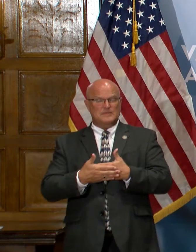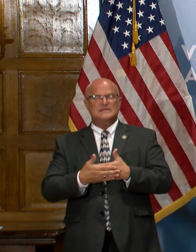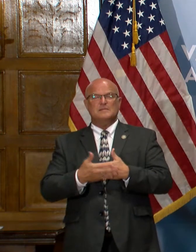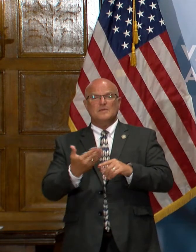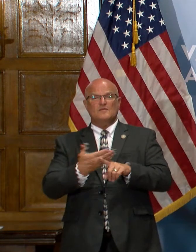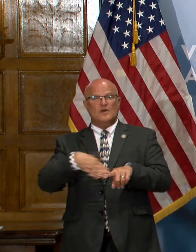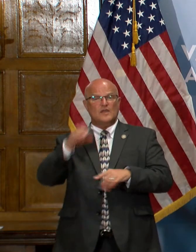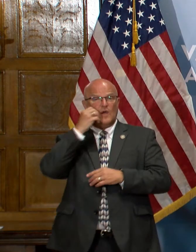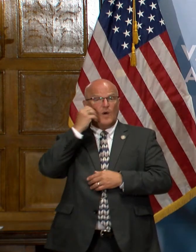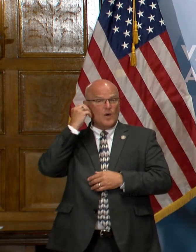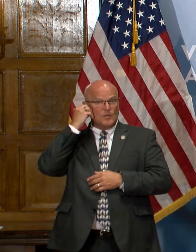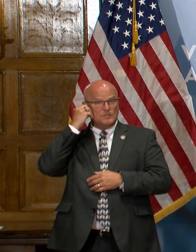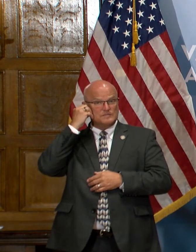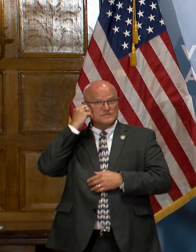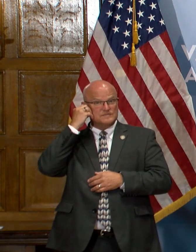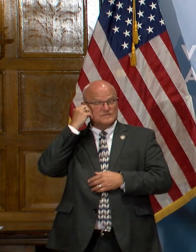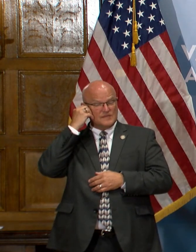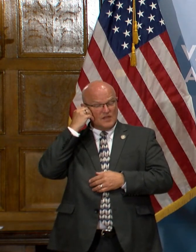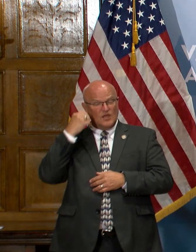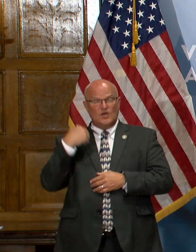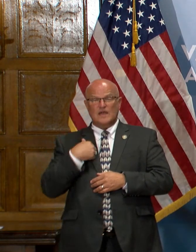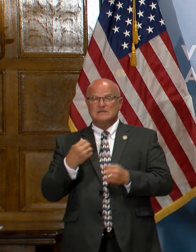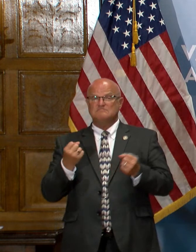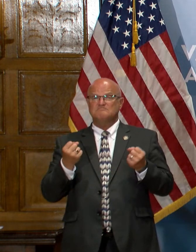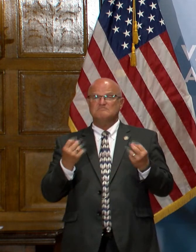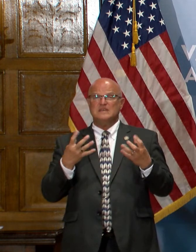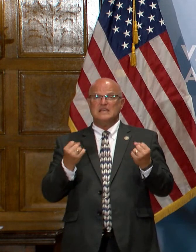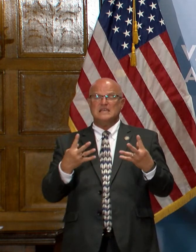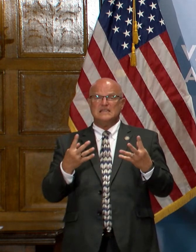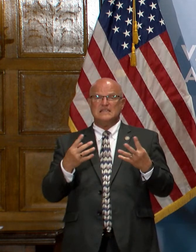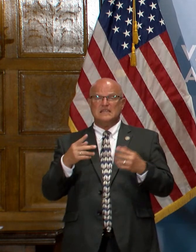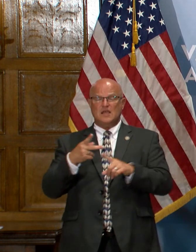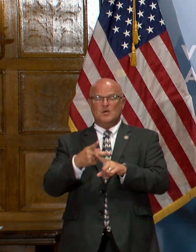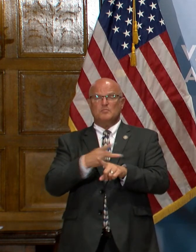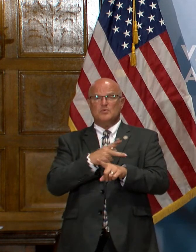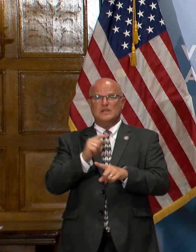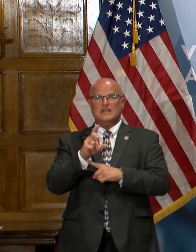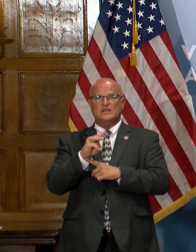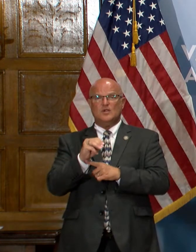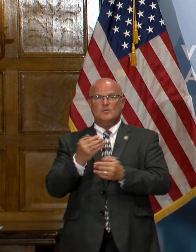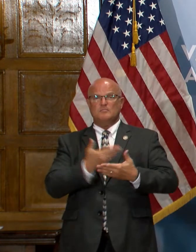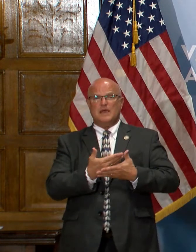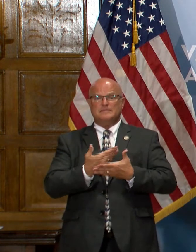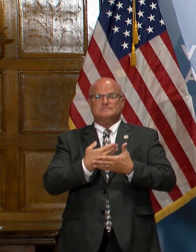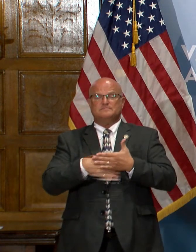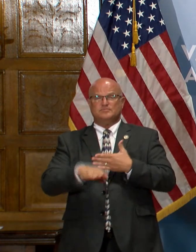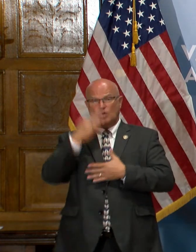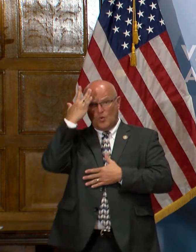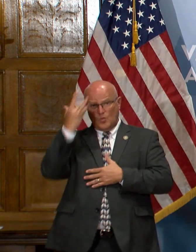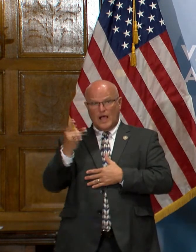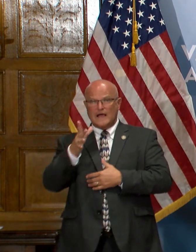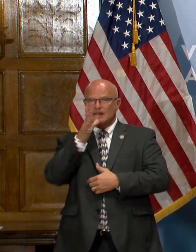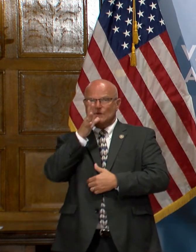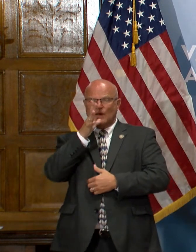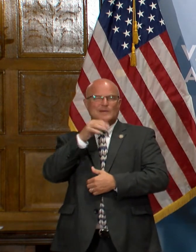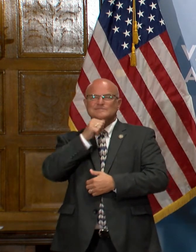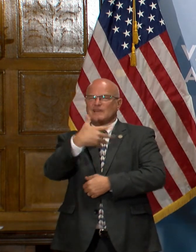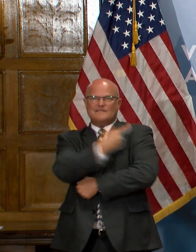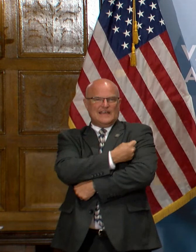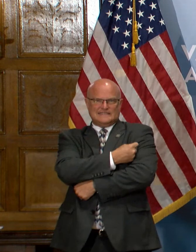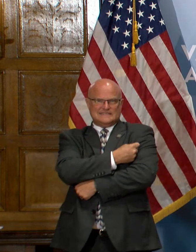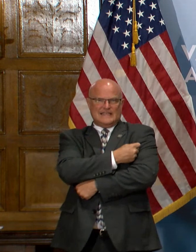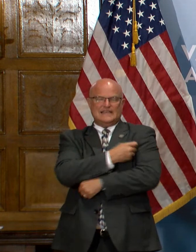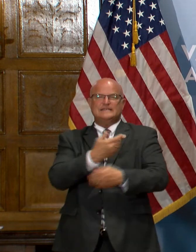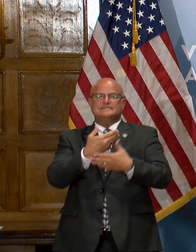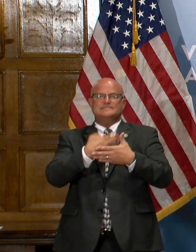to go home. And we've had many preterm babies delivered because of unvaccinated mothers